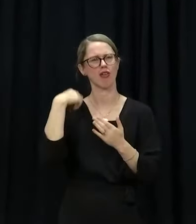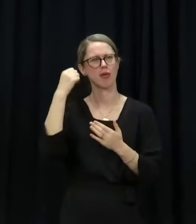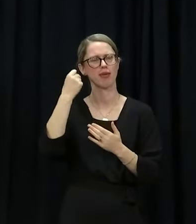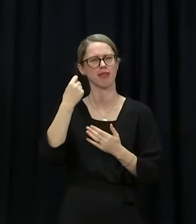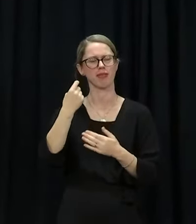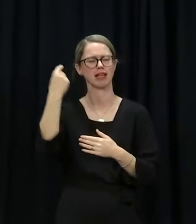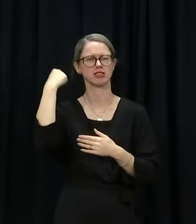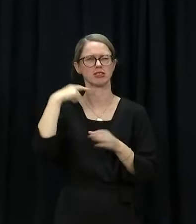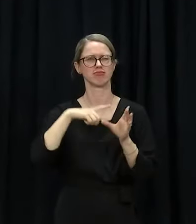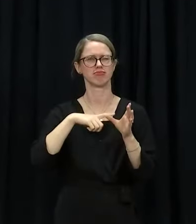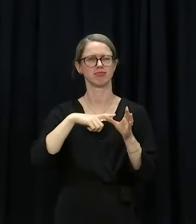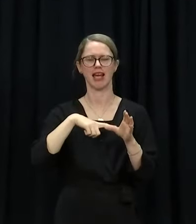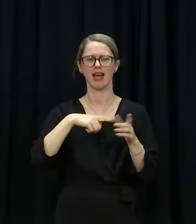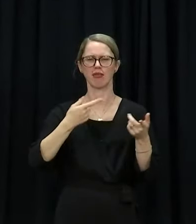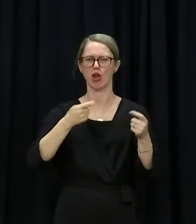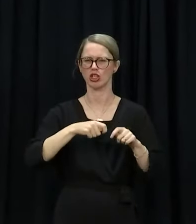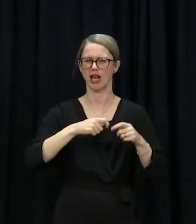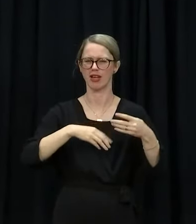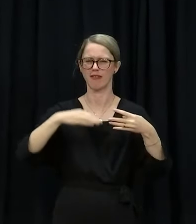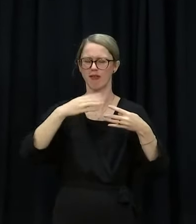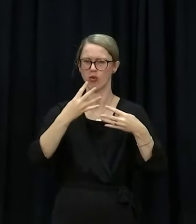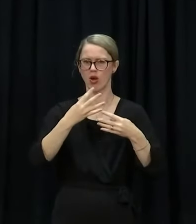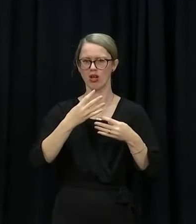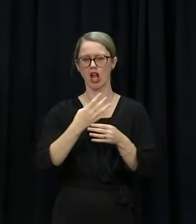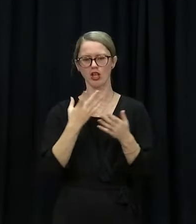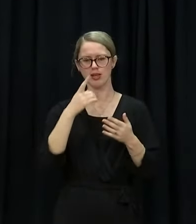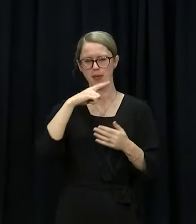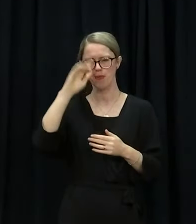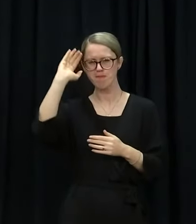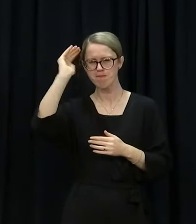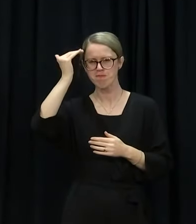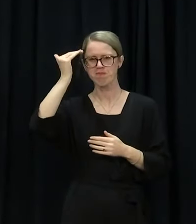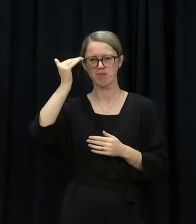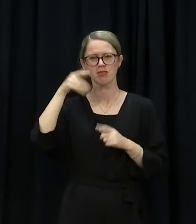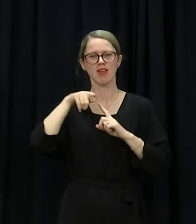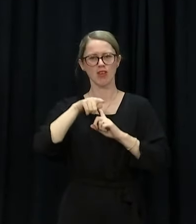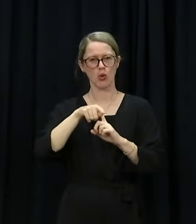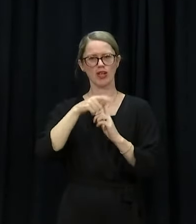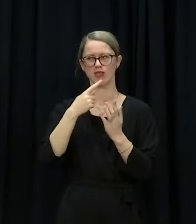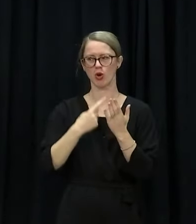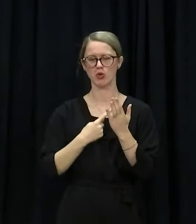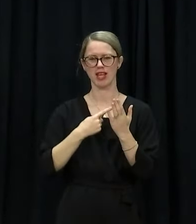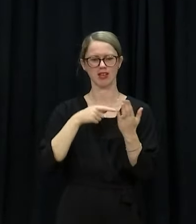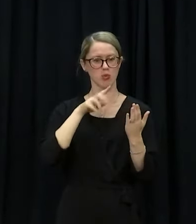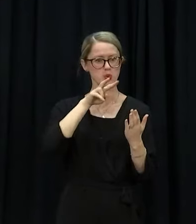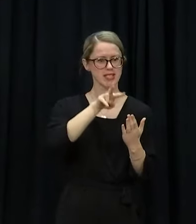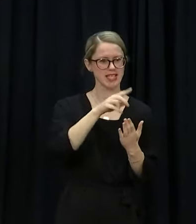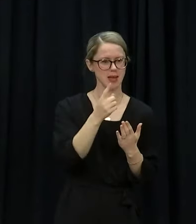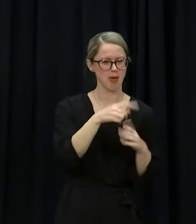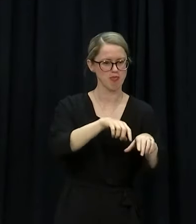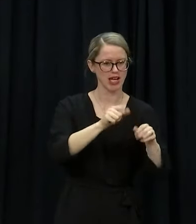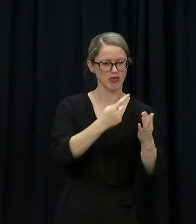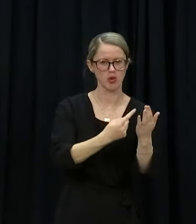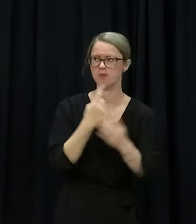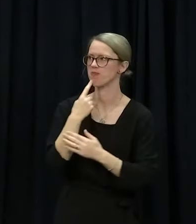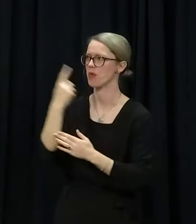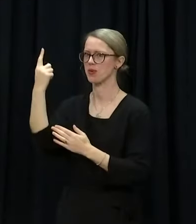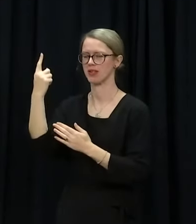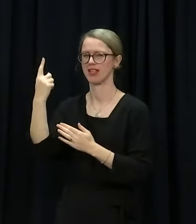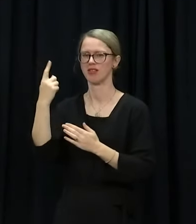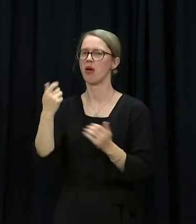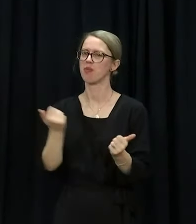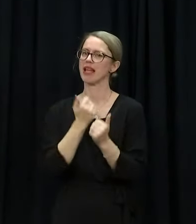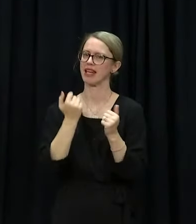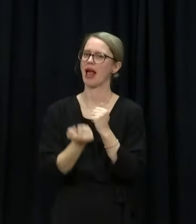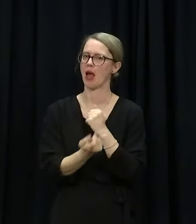when we were in alert level 4 last time, there was a high level of vigilance by people on potential breaches